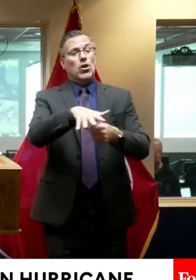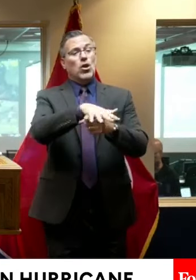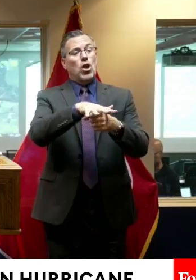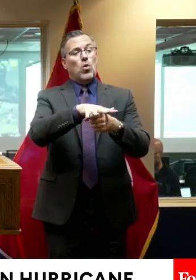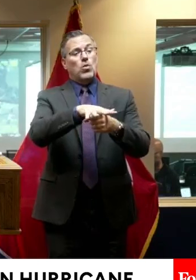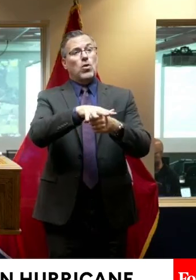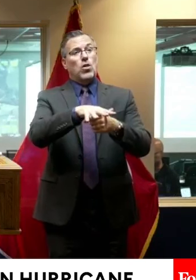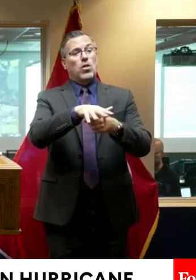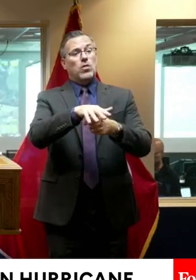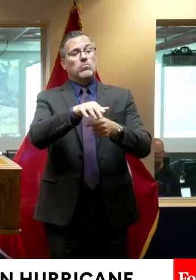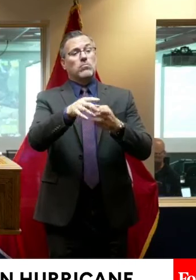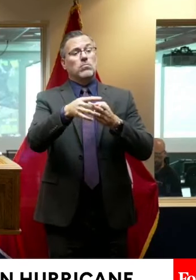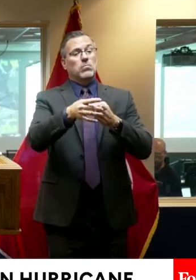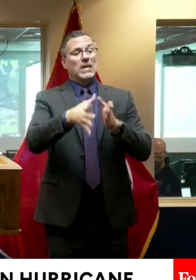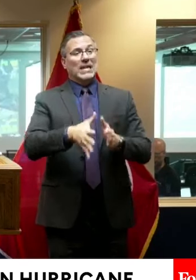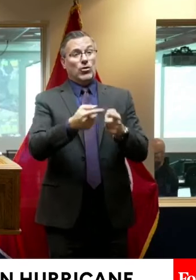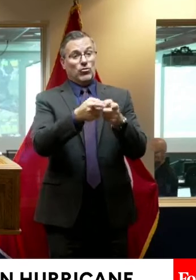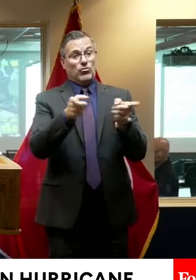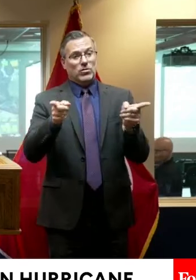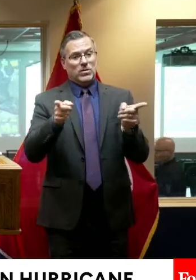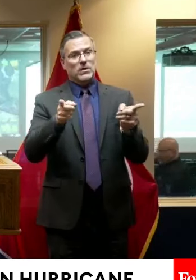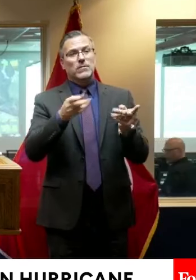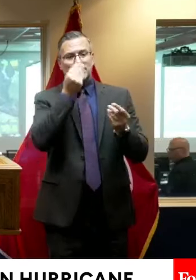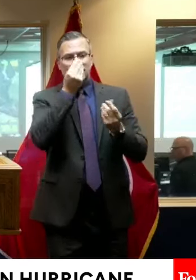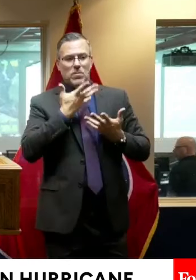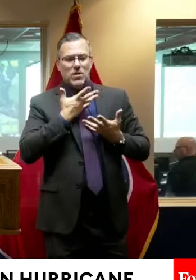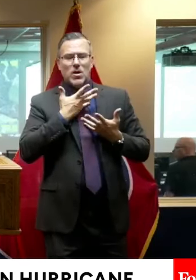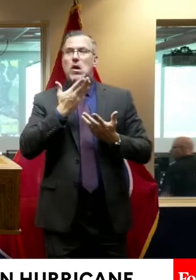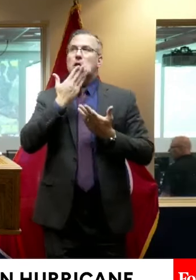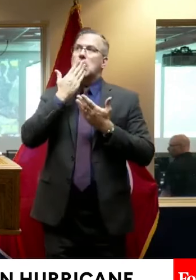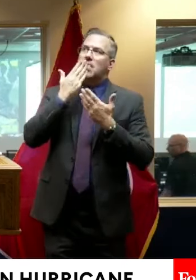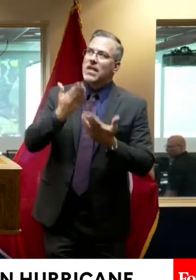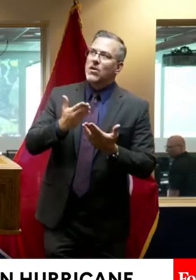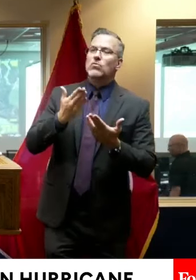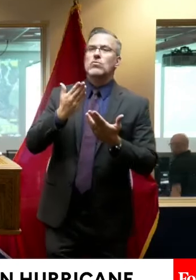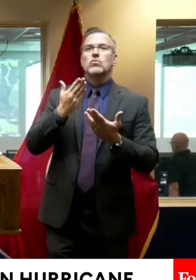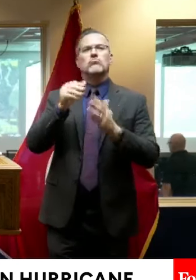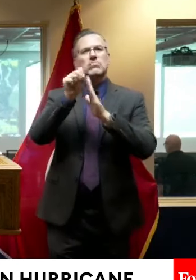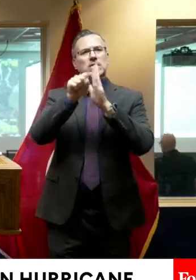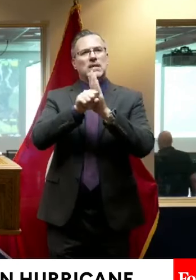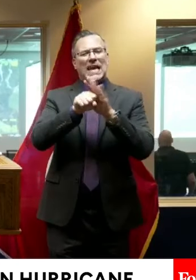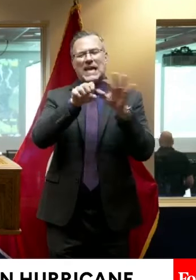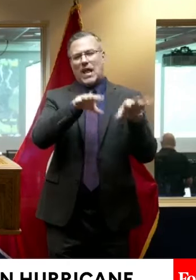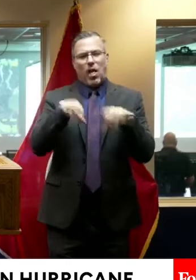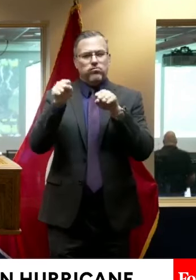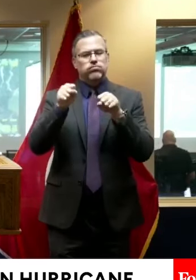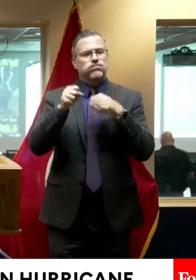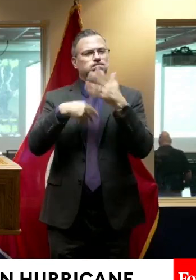officials about the speed of the response,